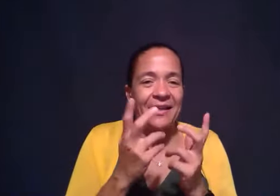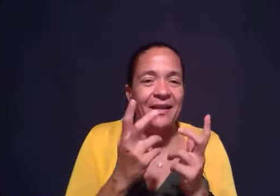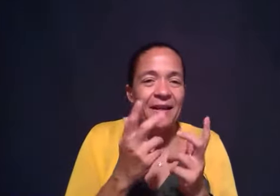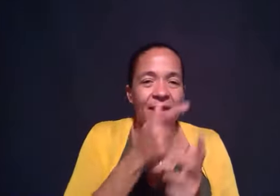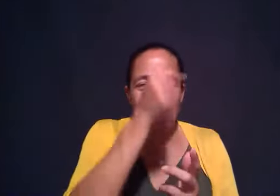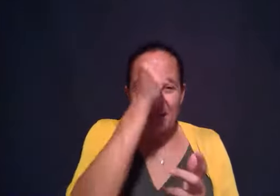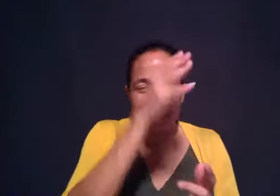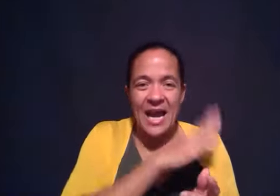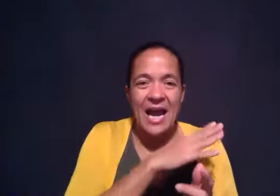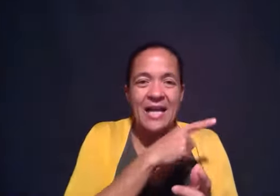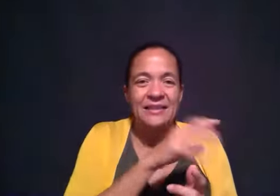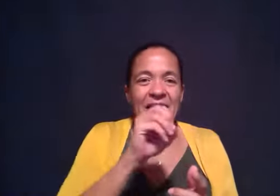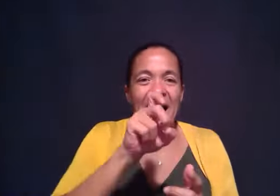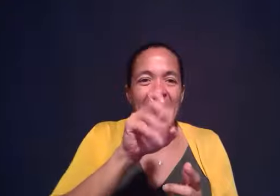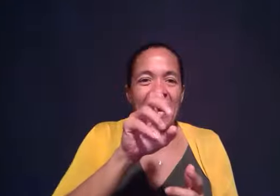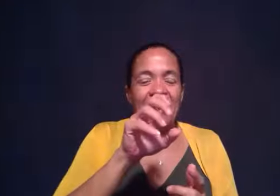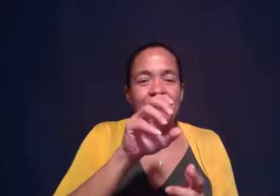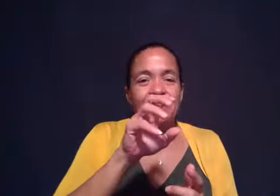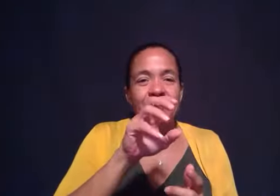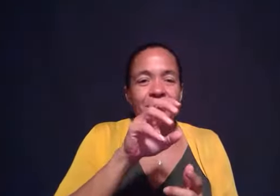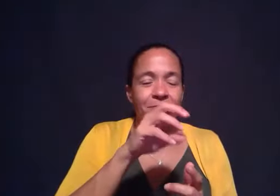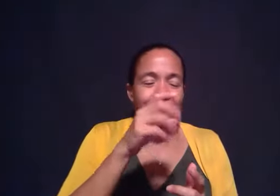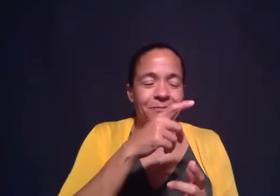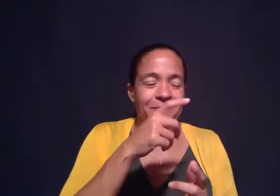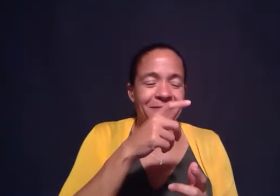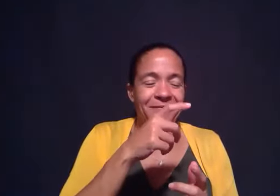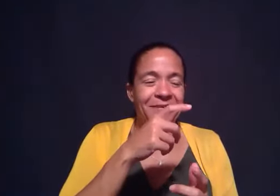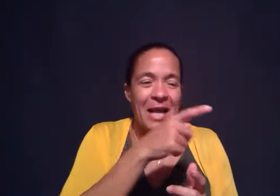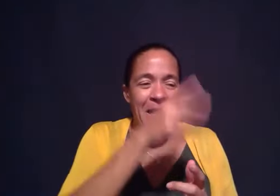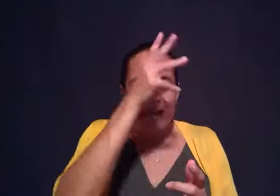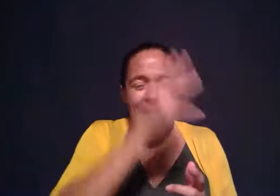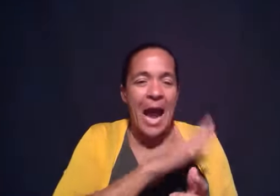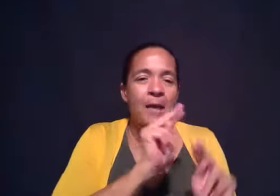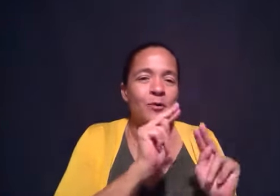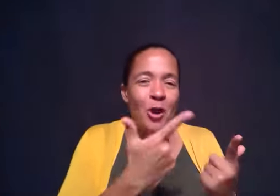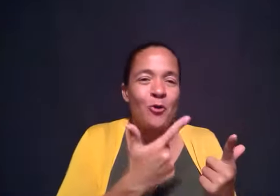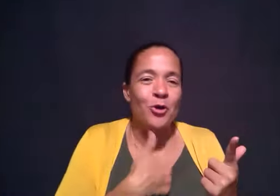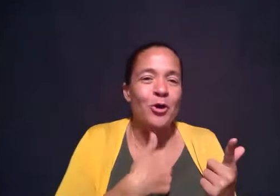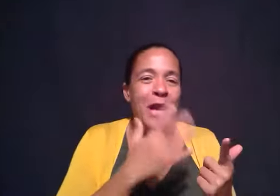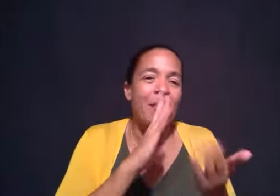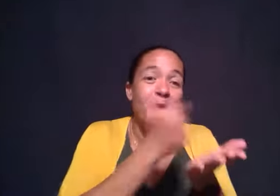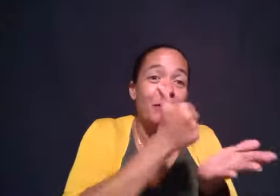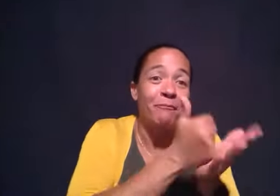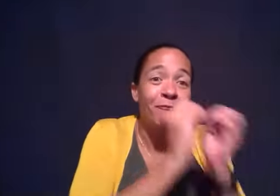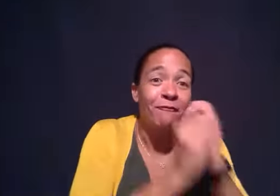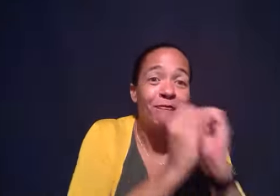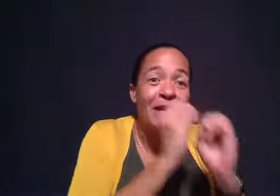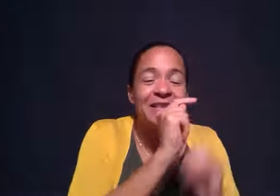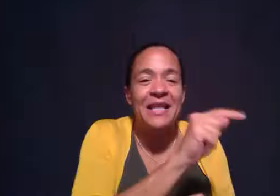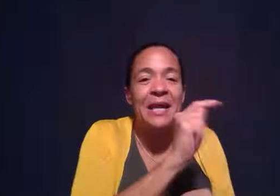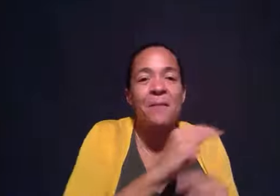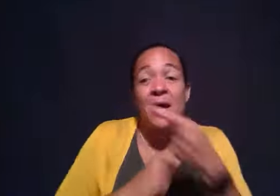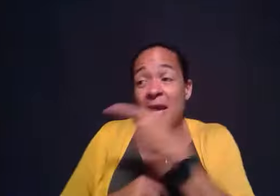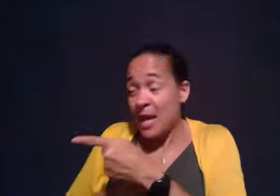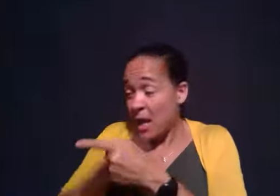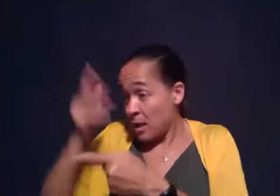do love me a fixer-upper. And so having a guy who was capable of buying a plane ticket seemed like a pretty big